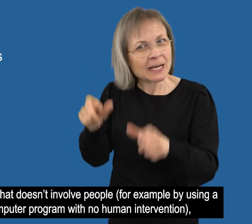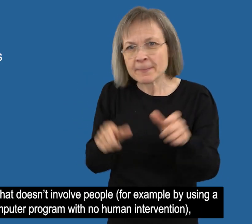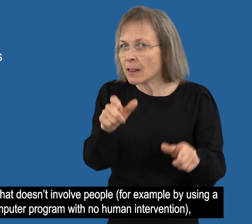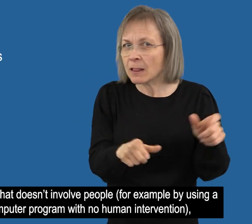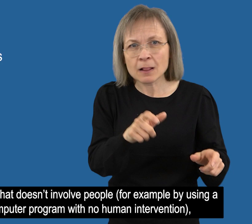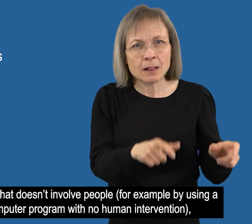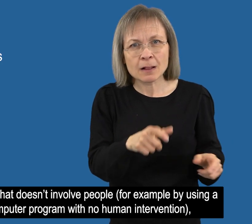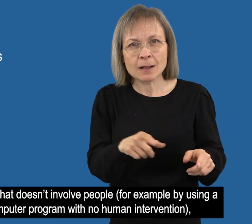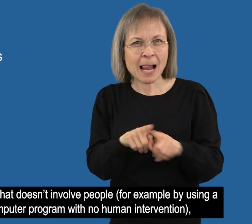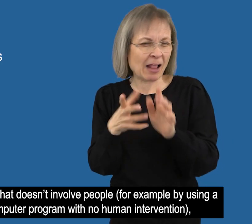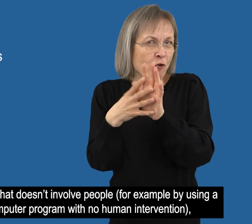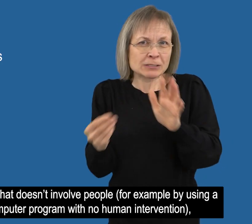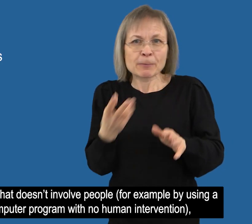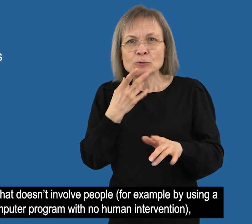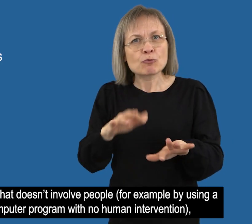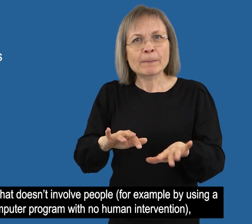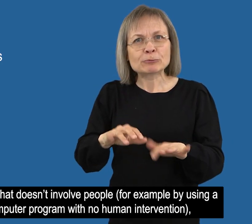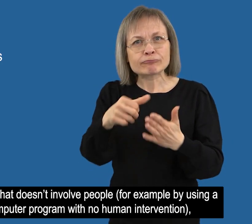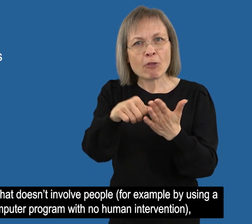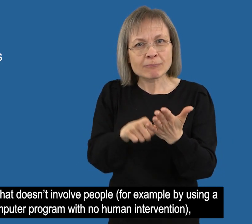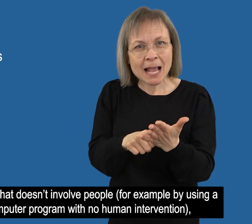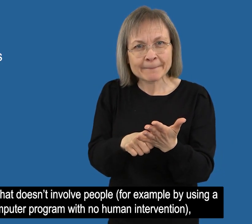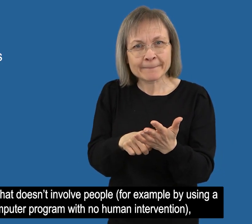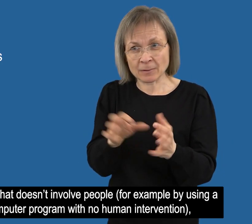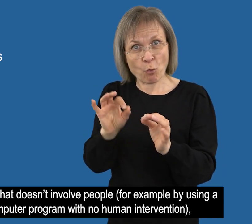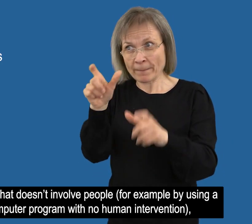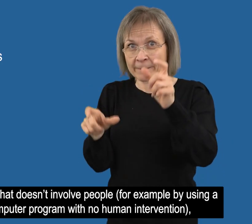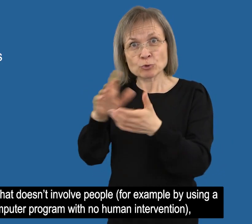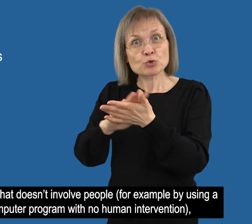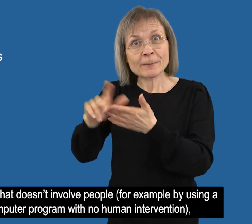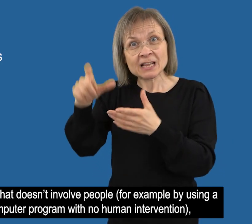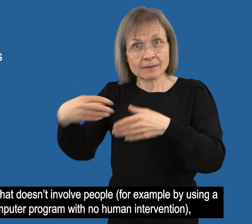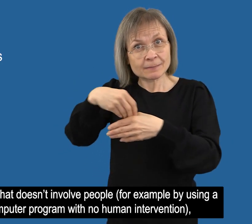people. For example, by using a computer programme with no human intervention.